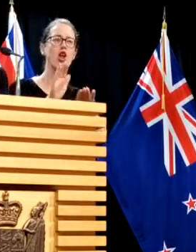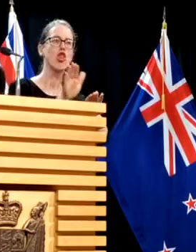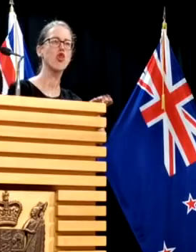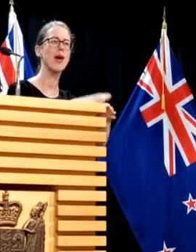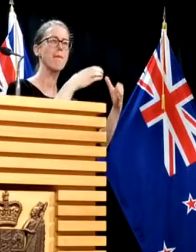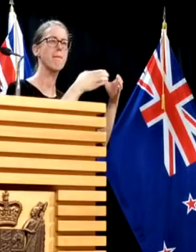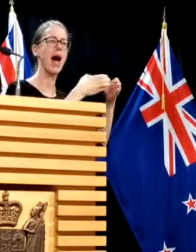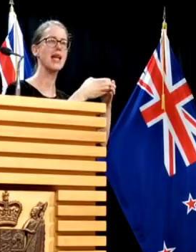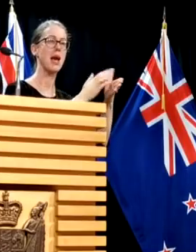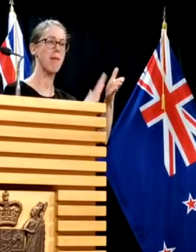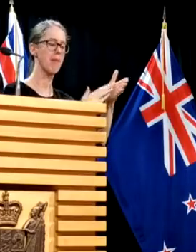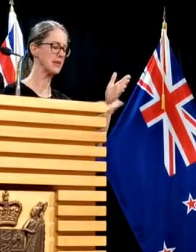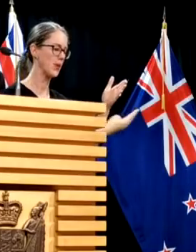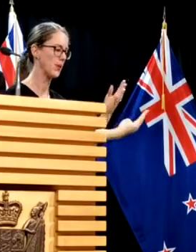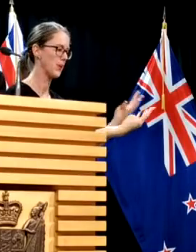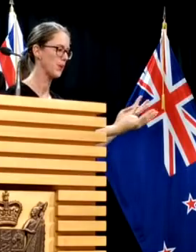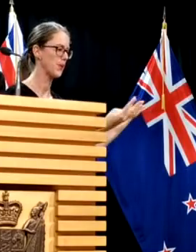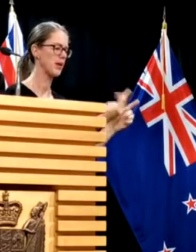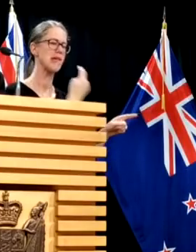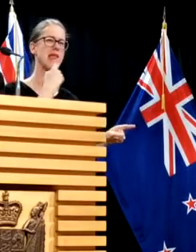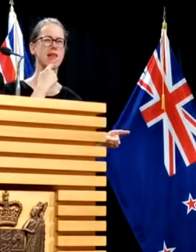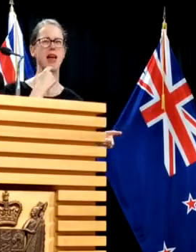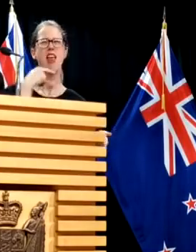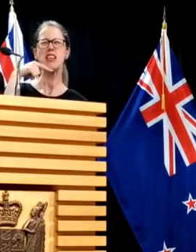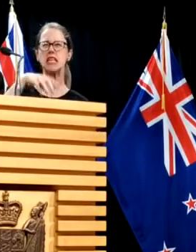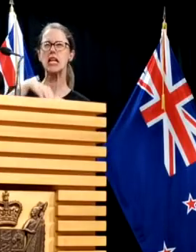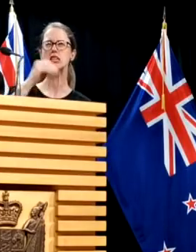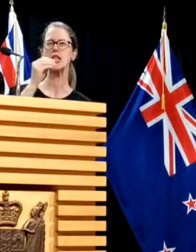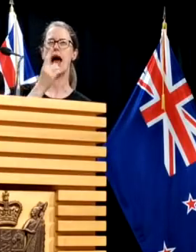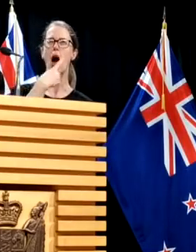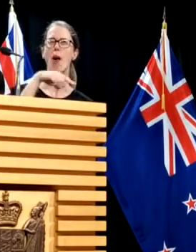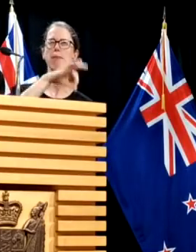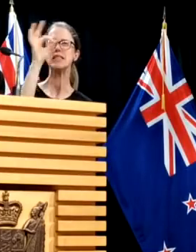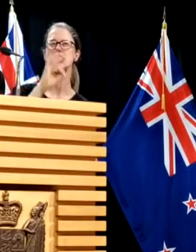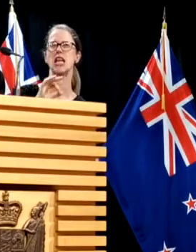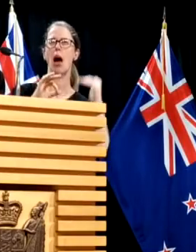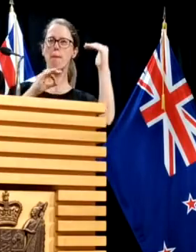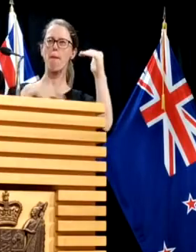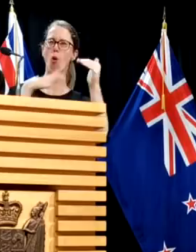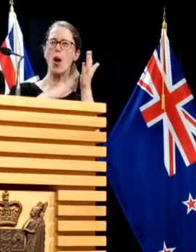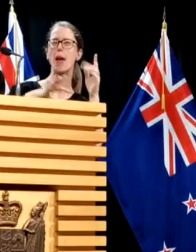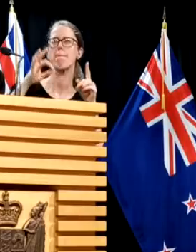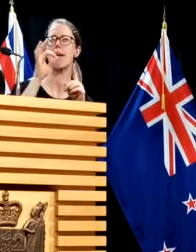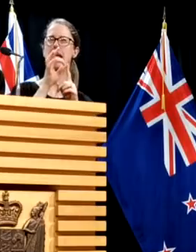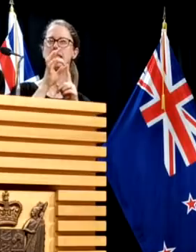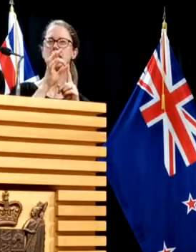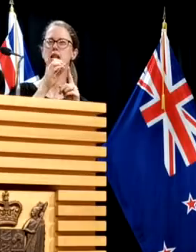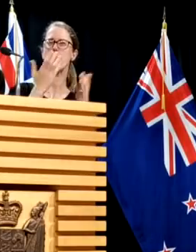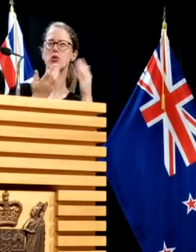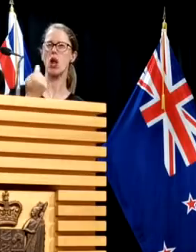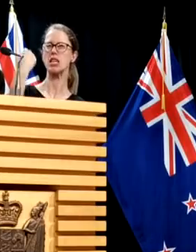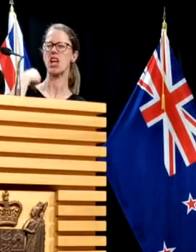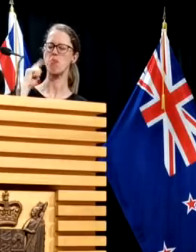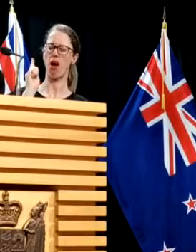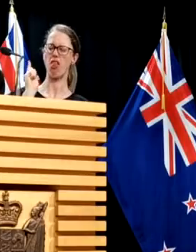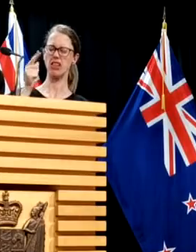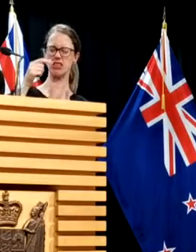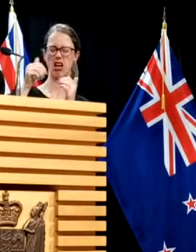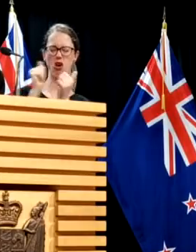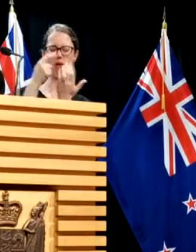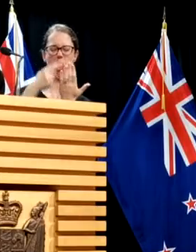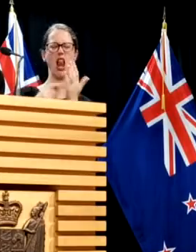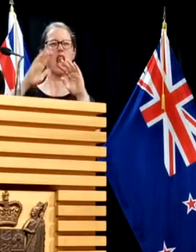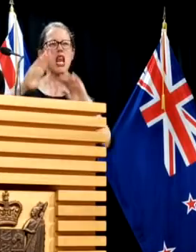And they'll think, you know, in this past election, we did better than 3 years ago. We've got more MPs. And yet this deal will give us fewer ministerial